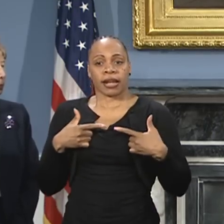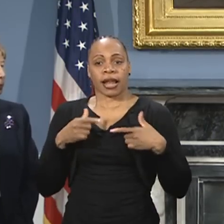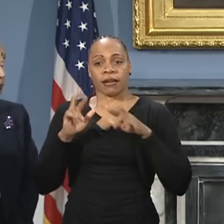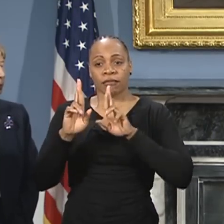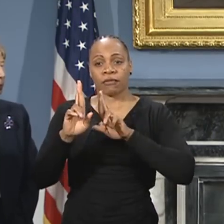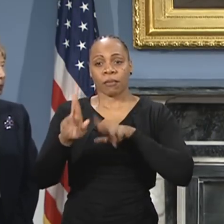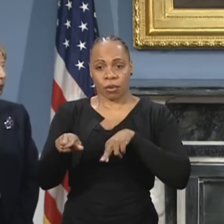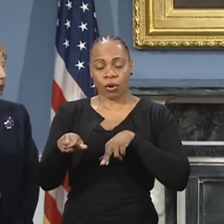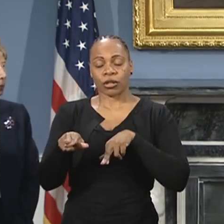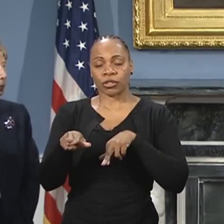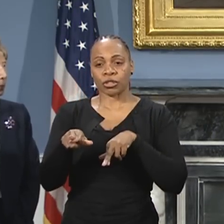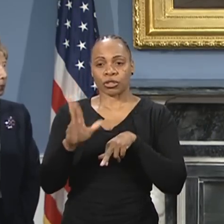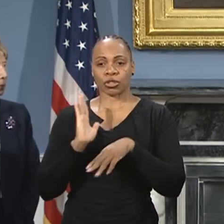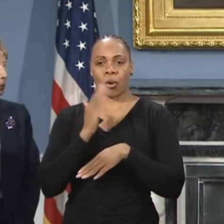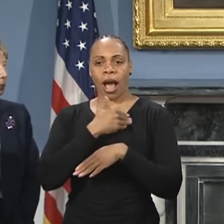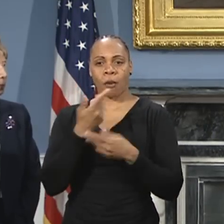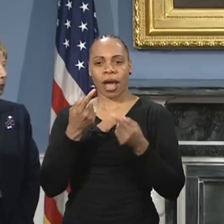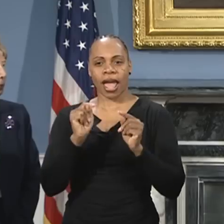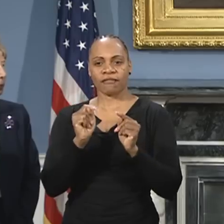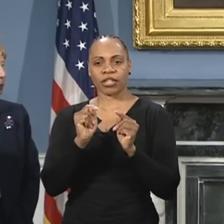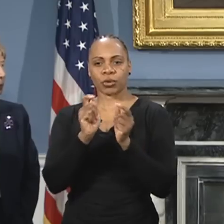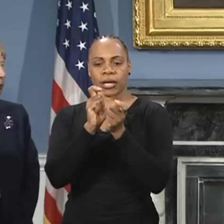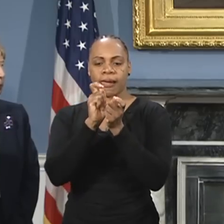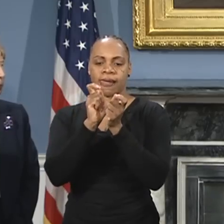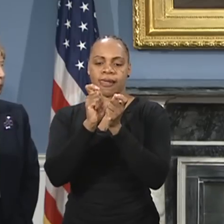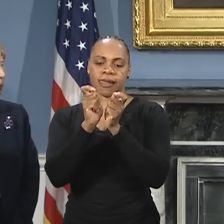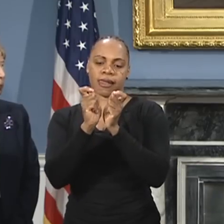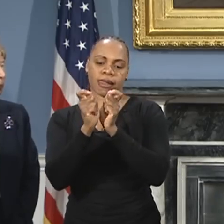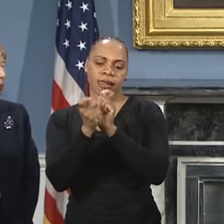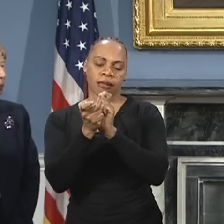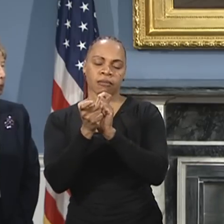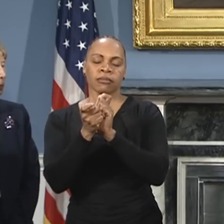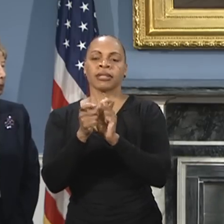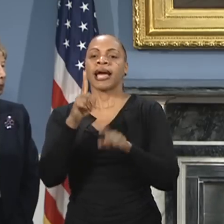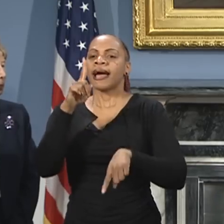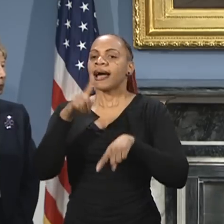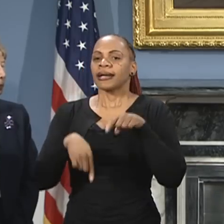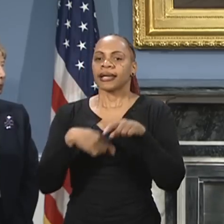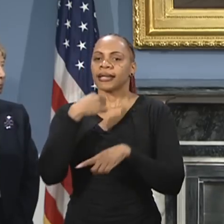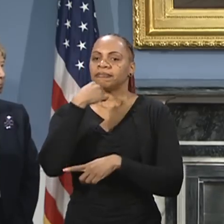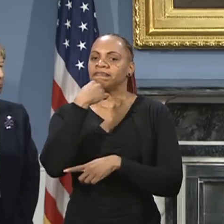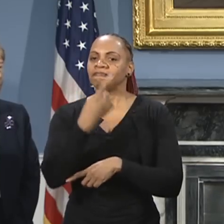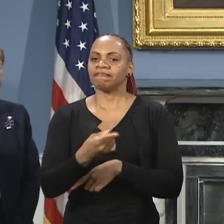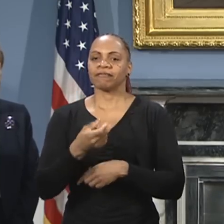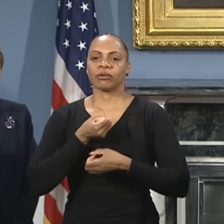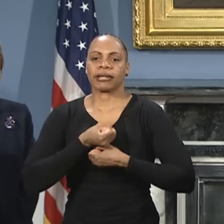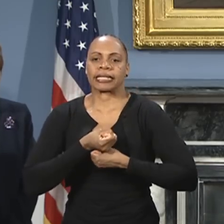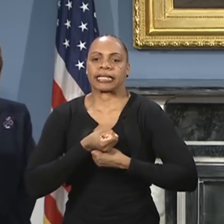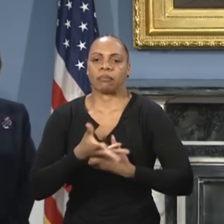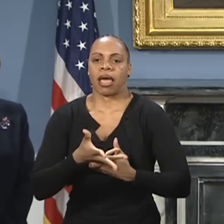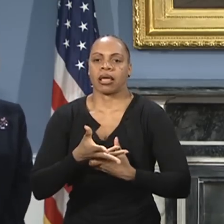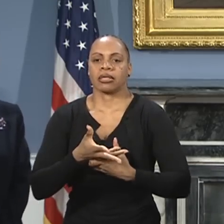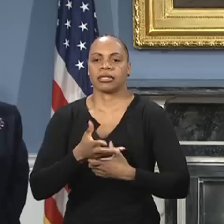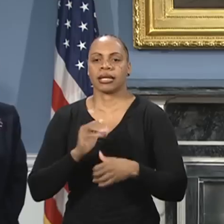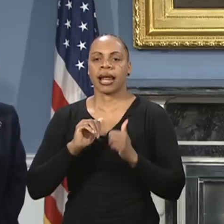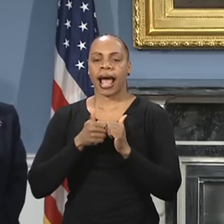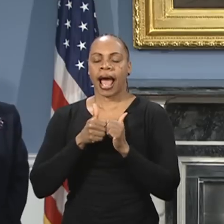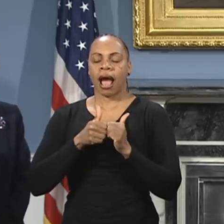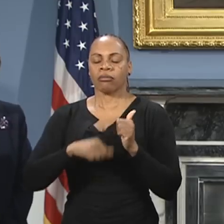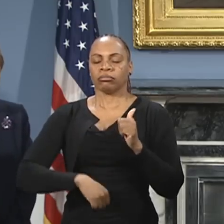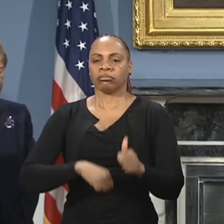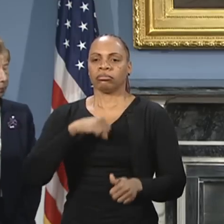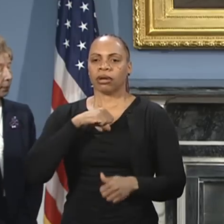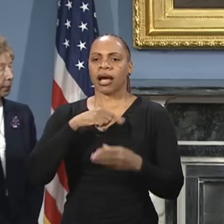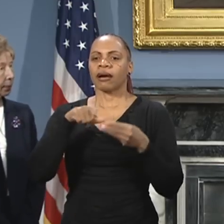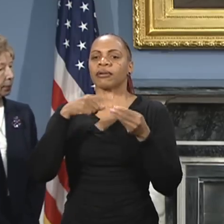efforts. I can't tell you how proud I am of everyone involved for quickly recognizing these areas for